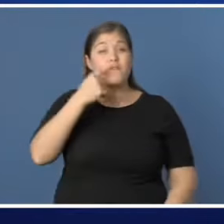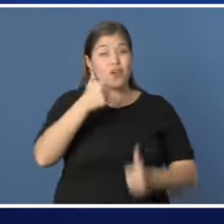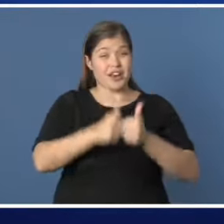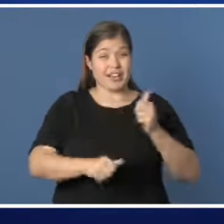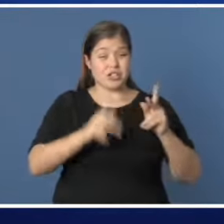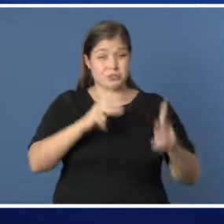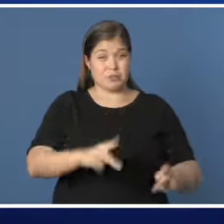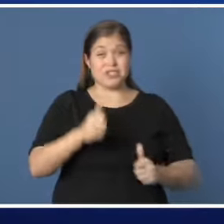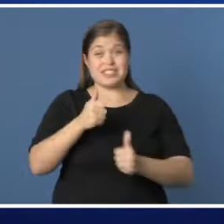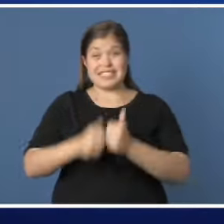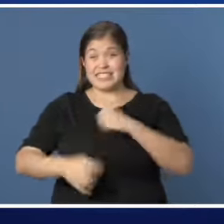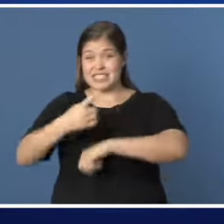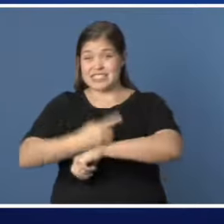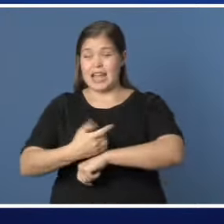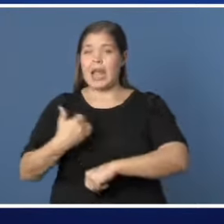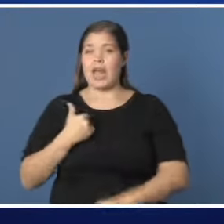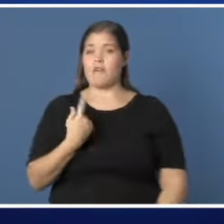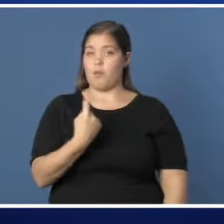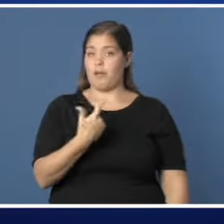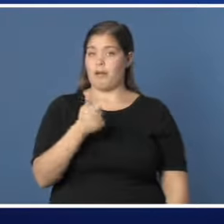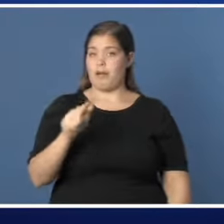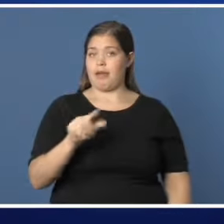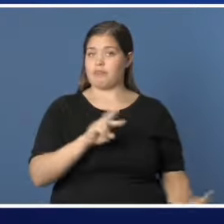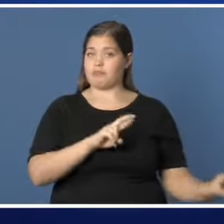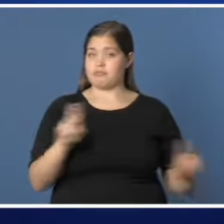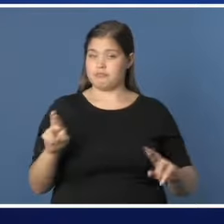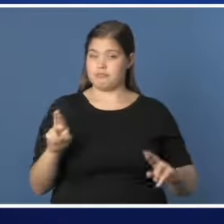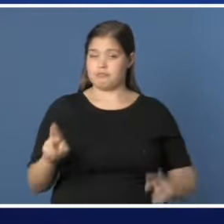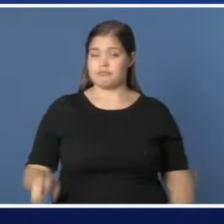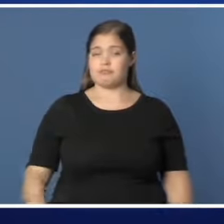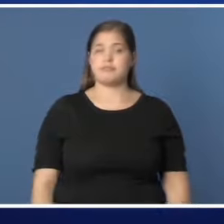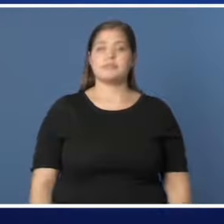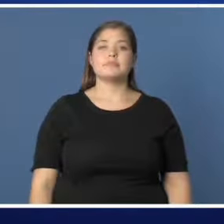Store 1 gallon of water per person per day.